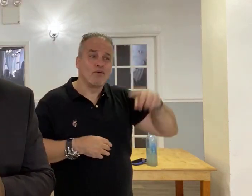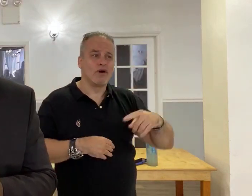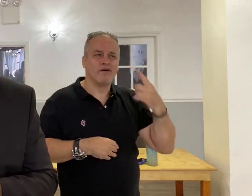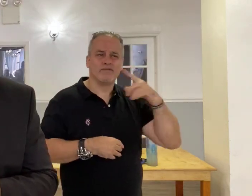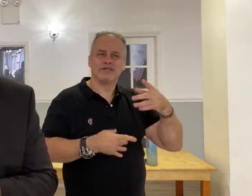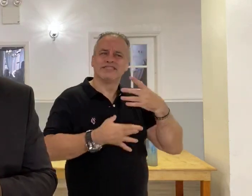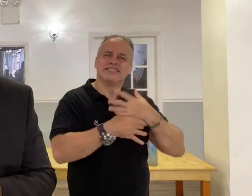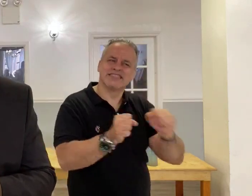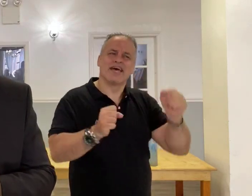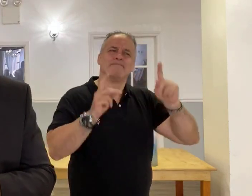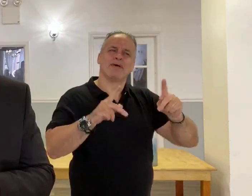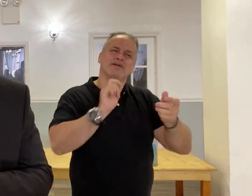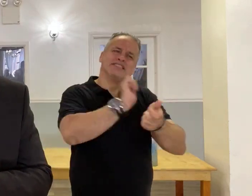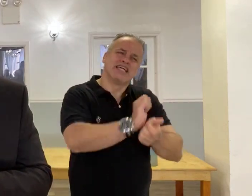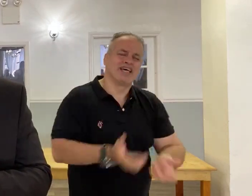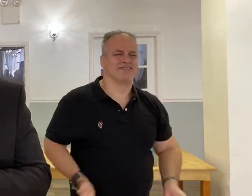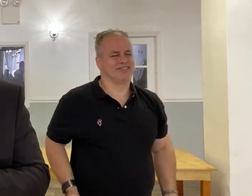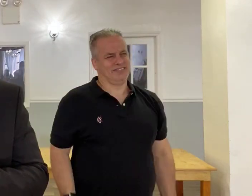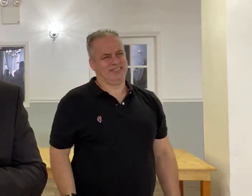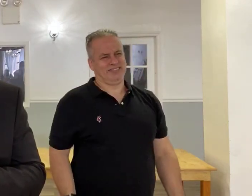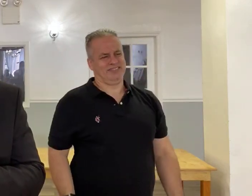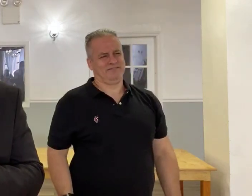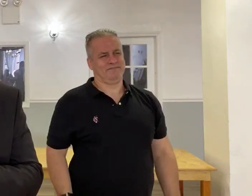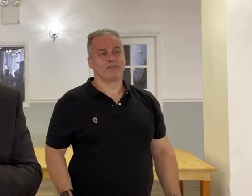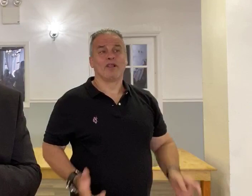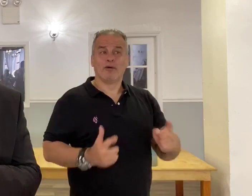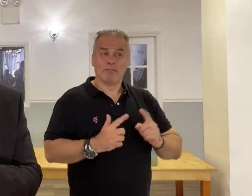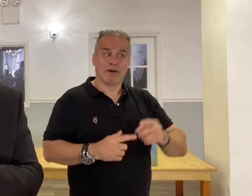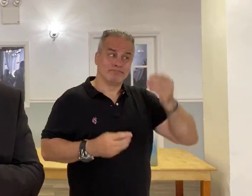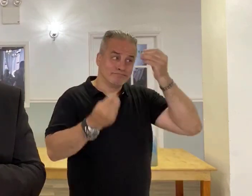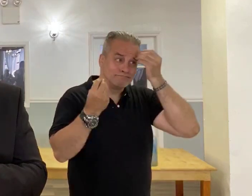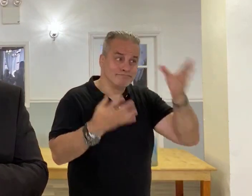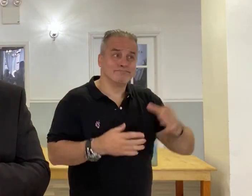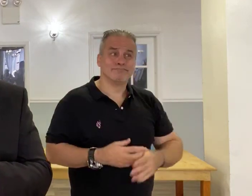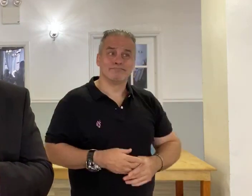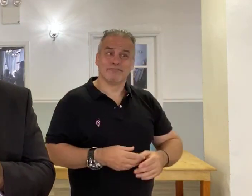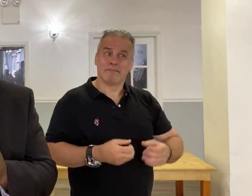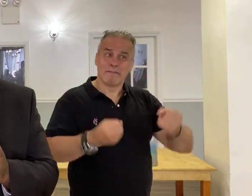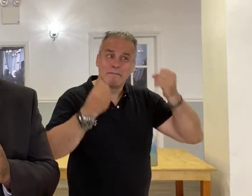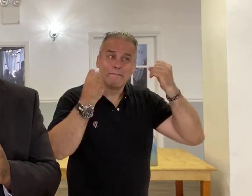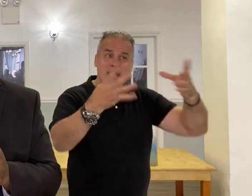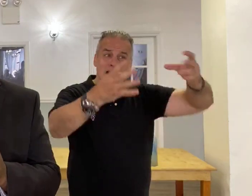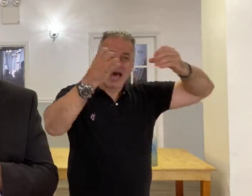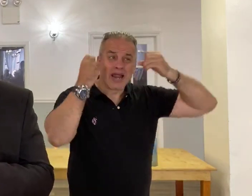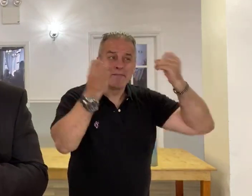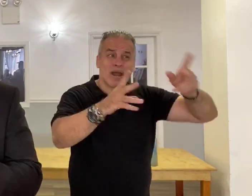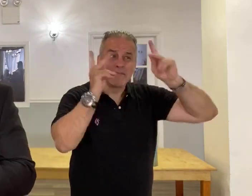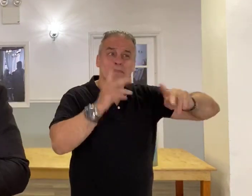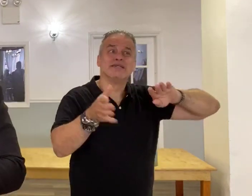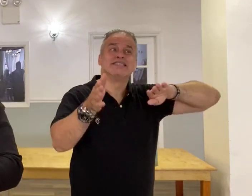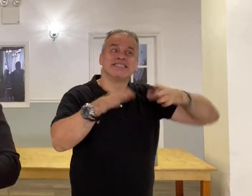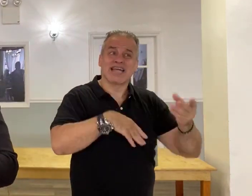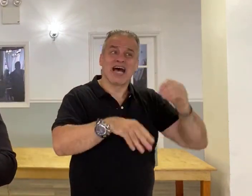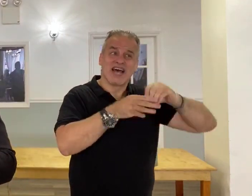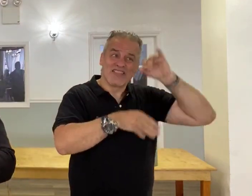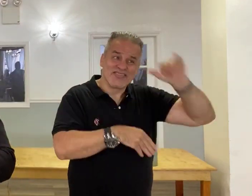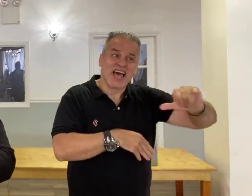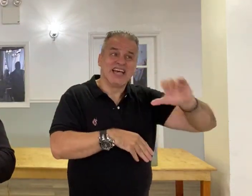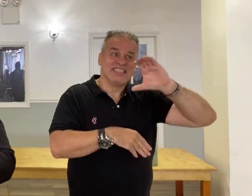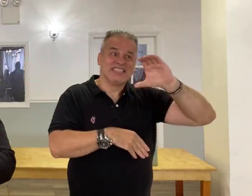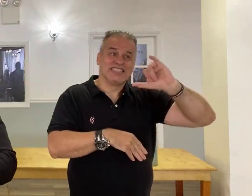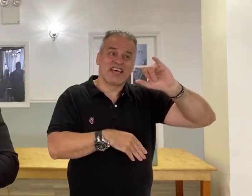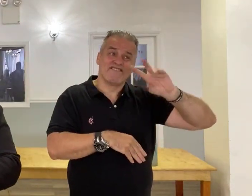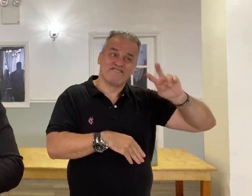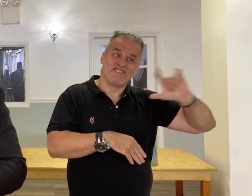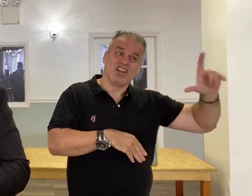high cost. If you understand the carnage and the blood and the death that took